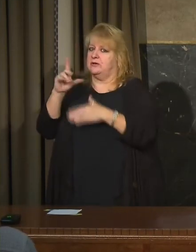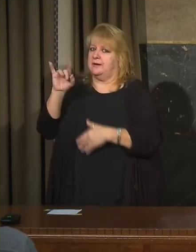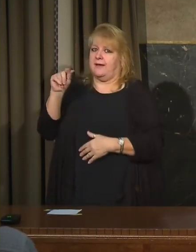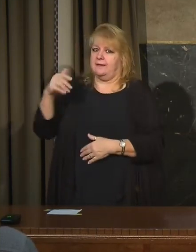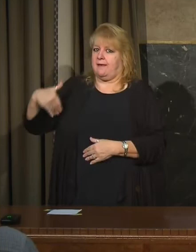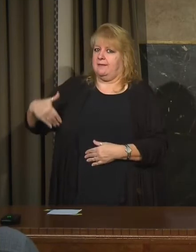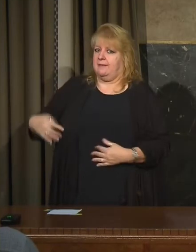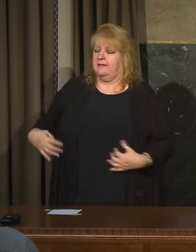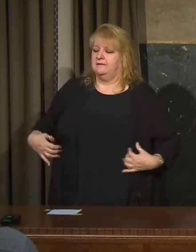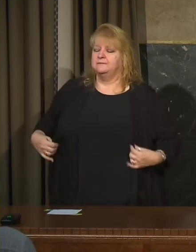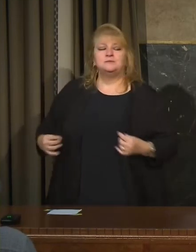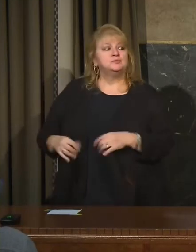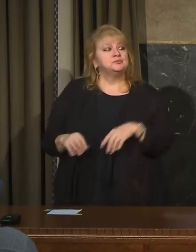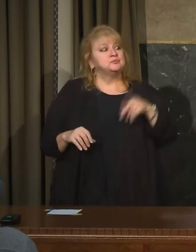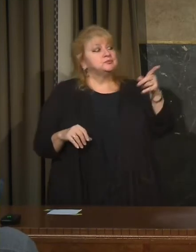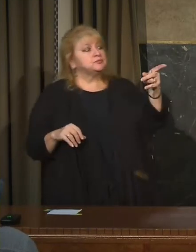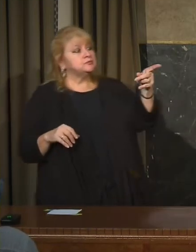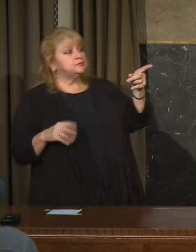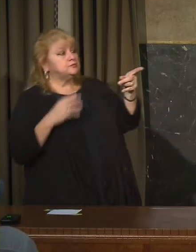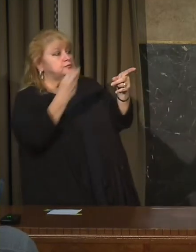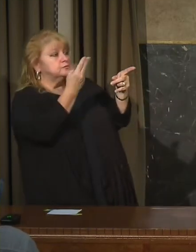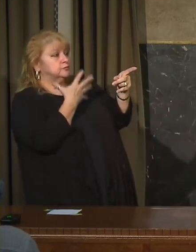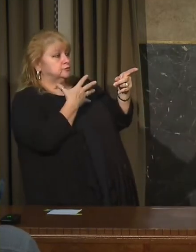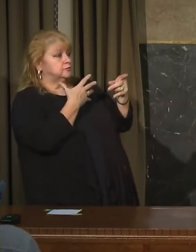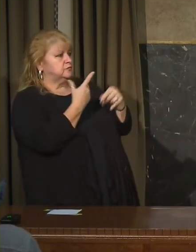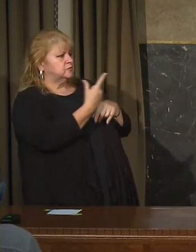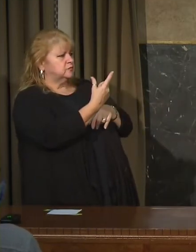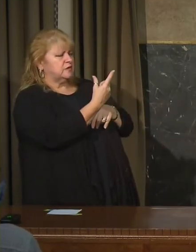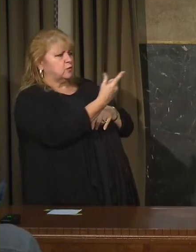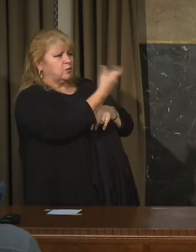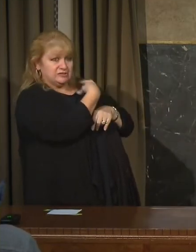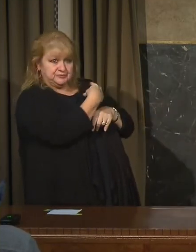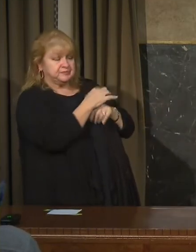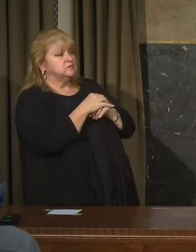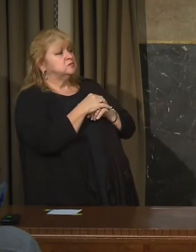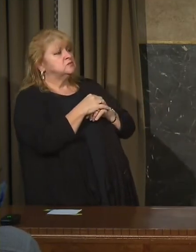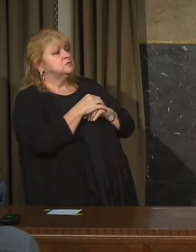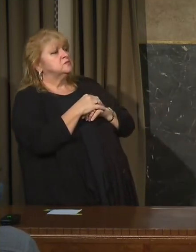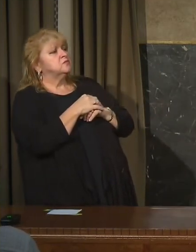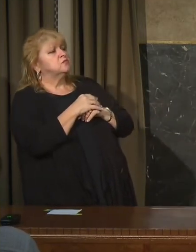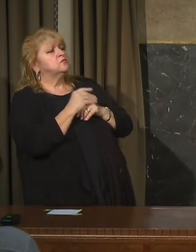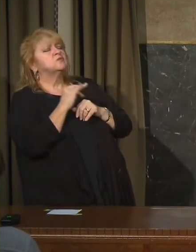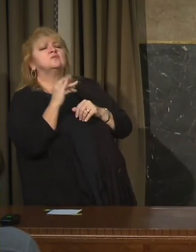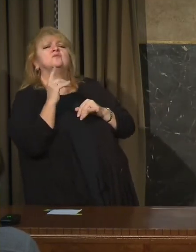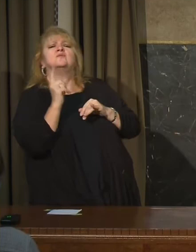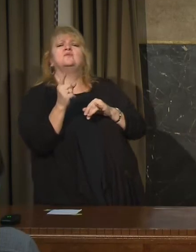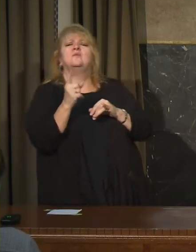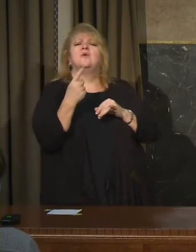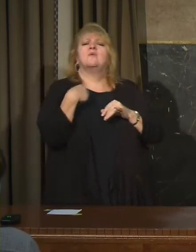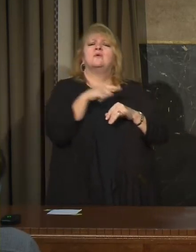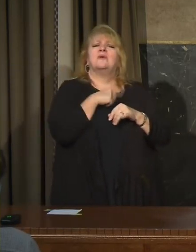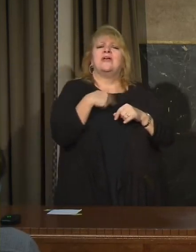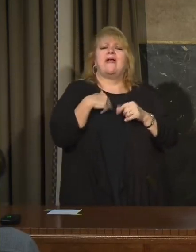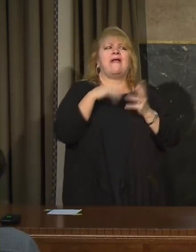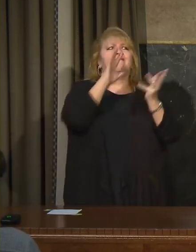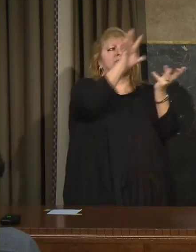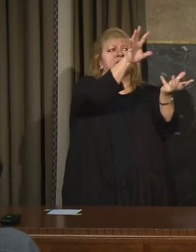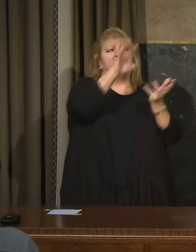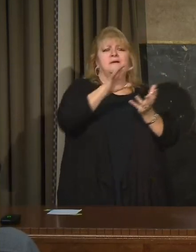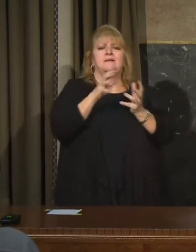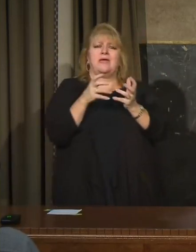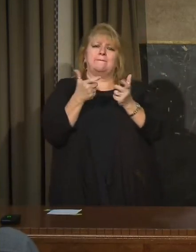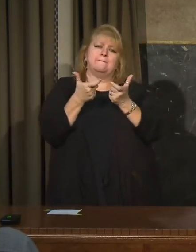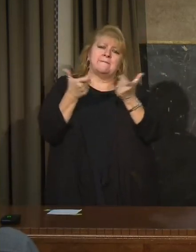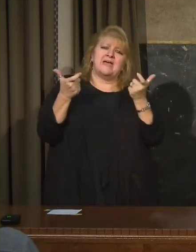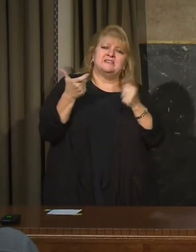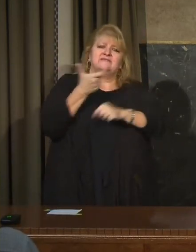Can we get any more information on what needs to happen before we get the kinds of mass vaccination programs involving the National Guard that we've been